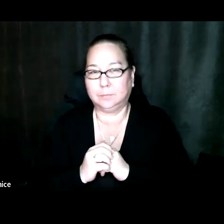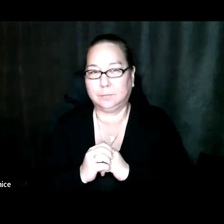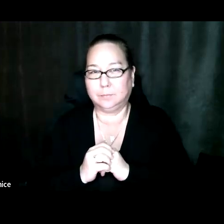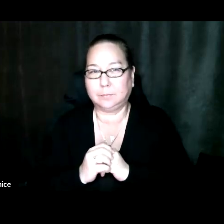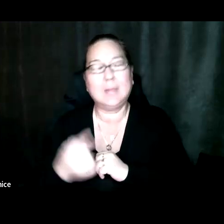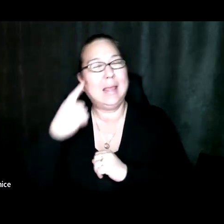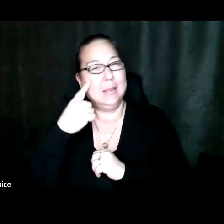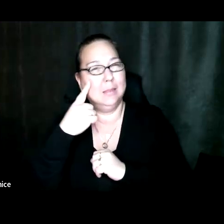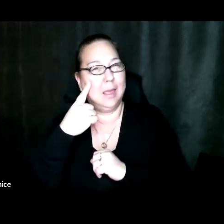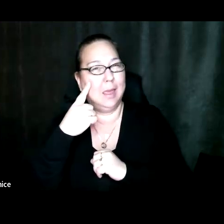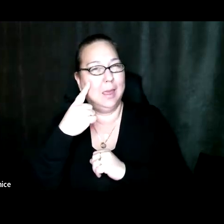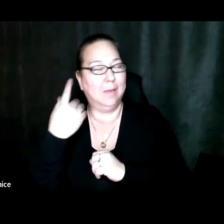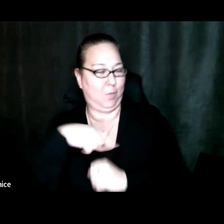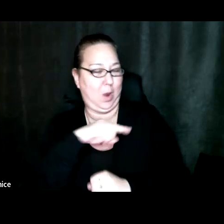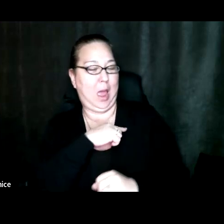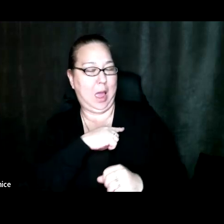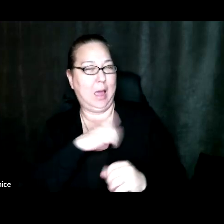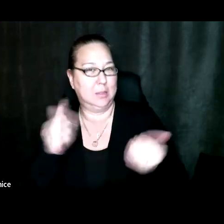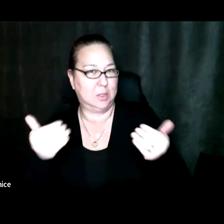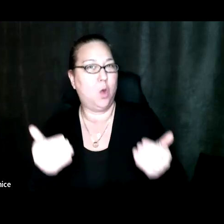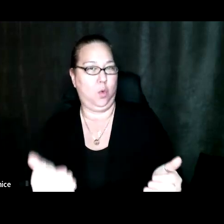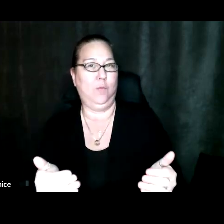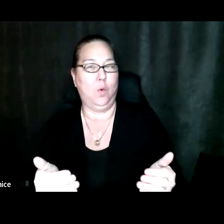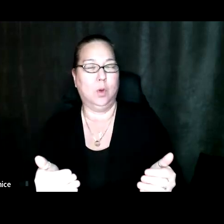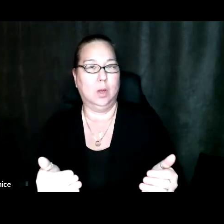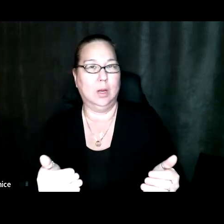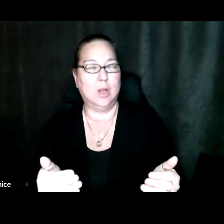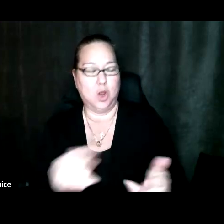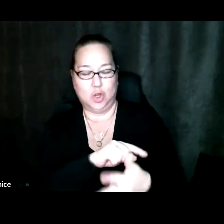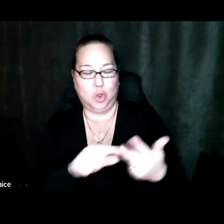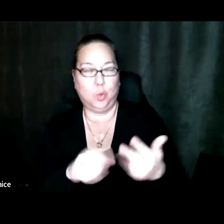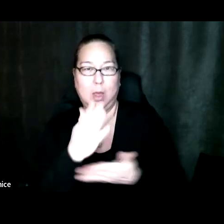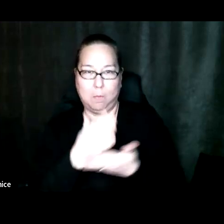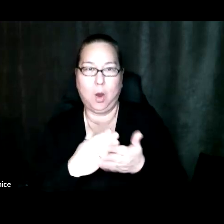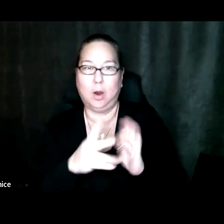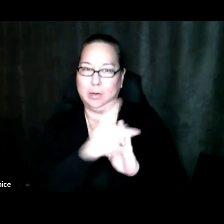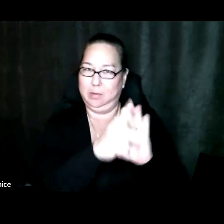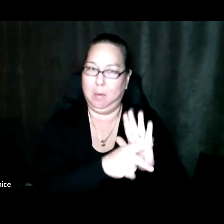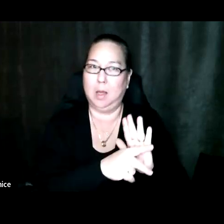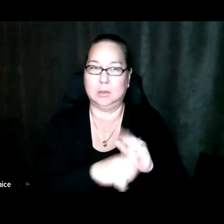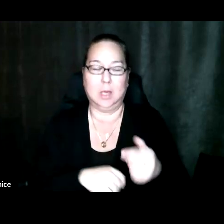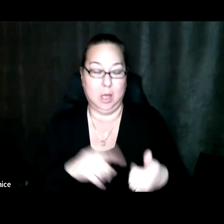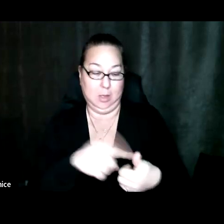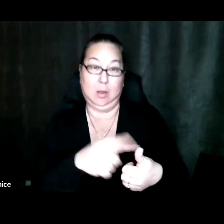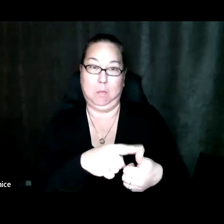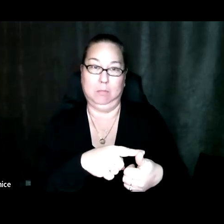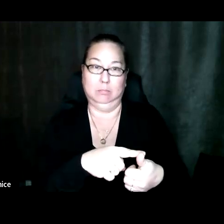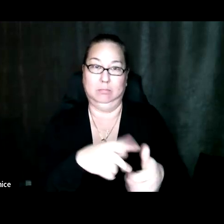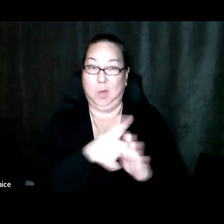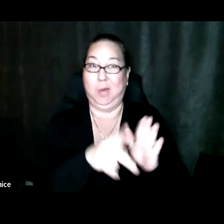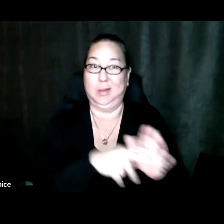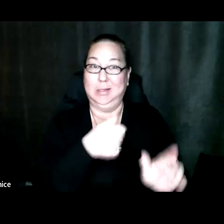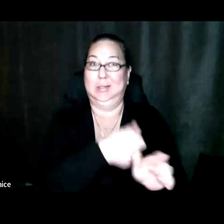there's kind of 3 pieces for me when I think of a policy. There's the policy itself, which was